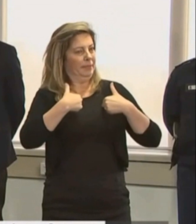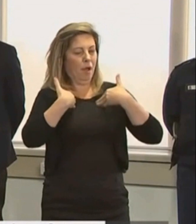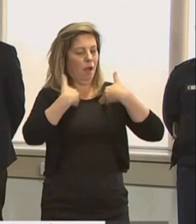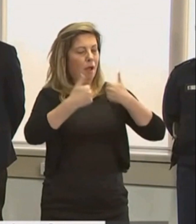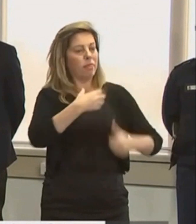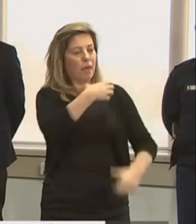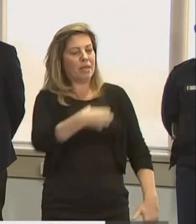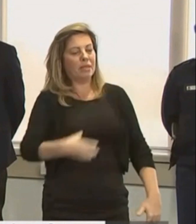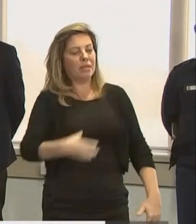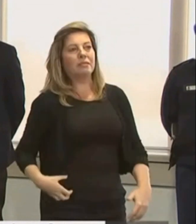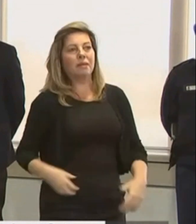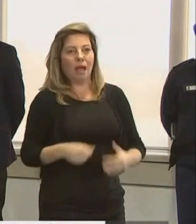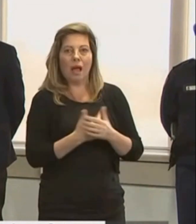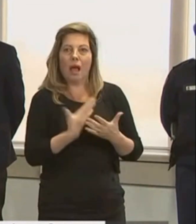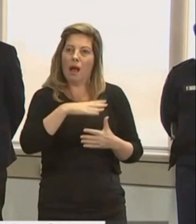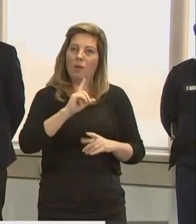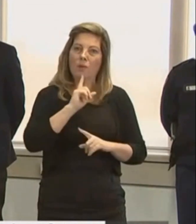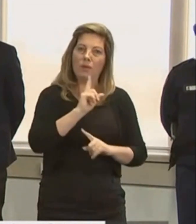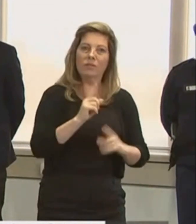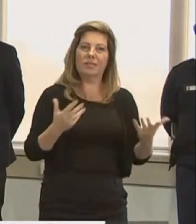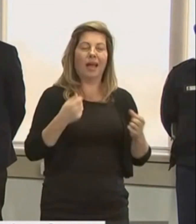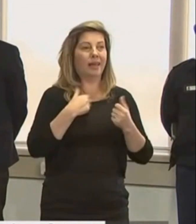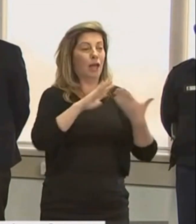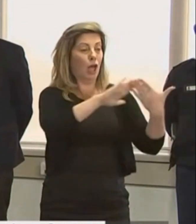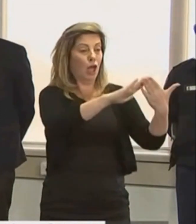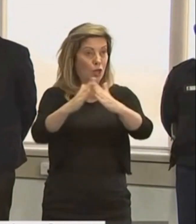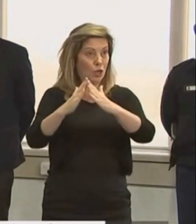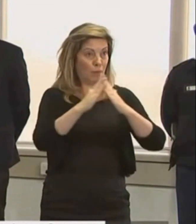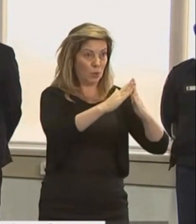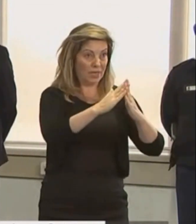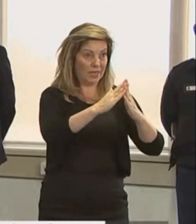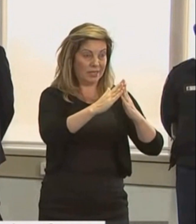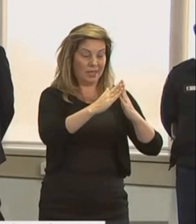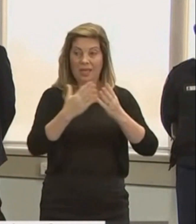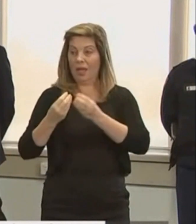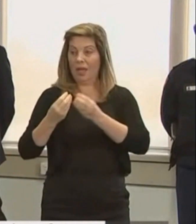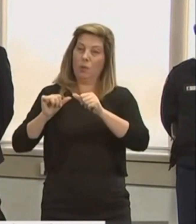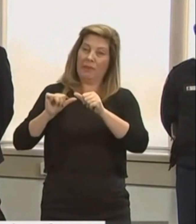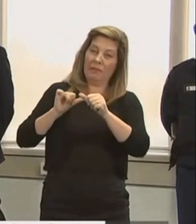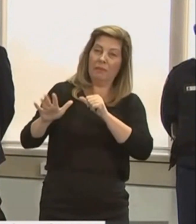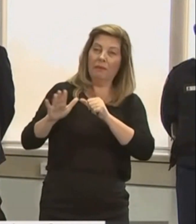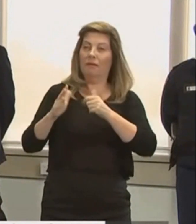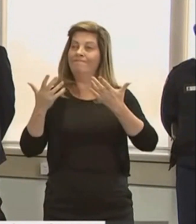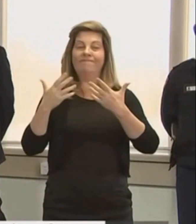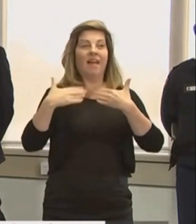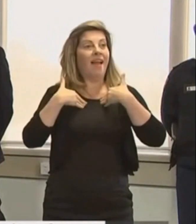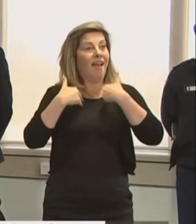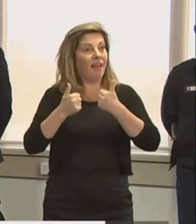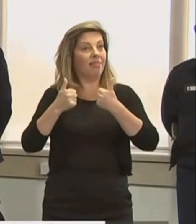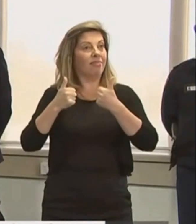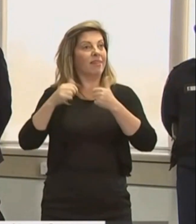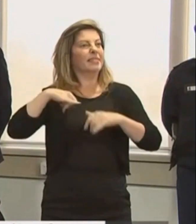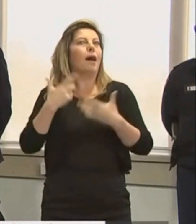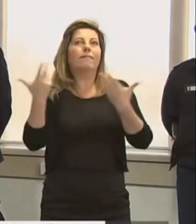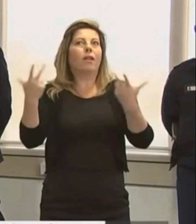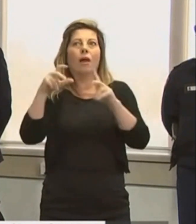Minister to say, we've had a great partnership between the community and between some gold star health staff